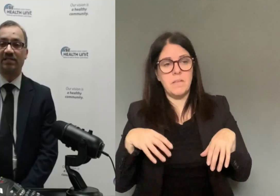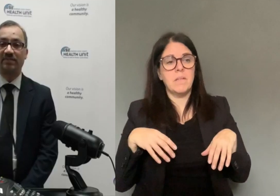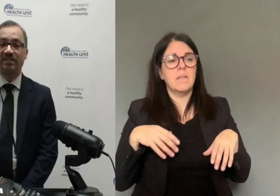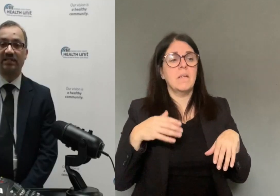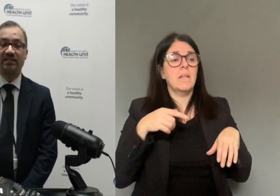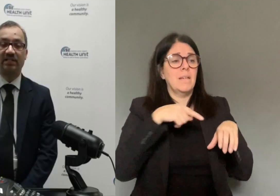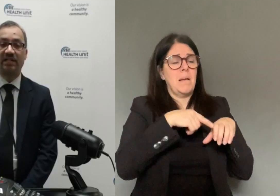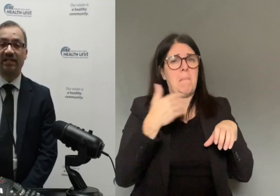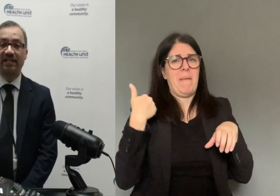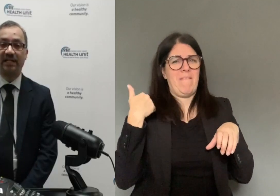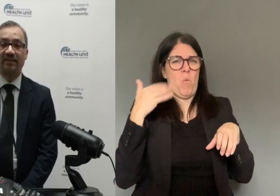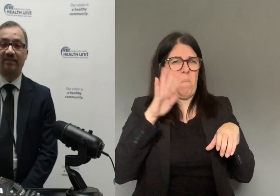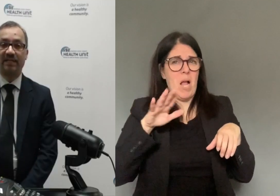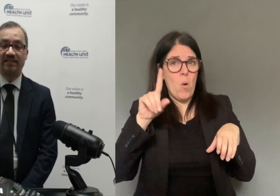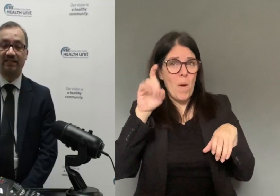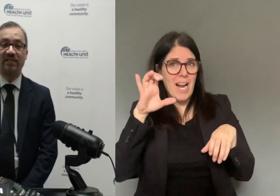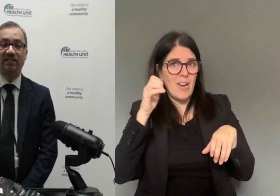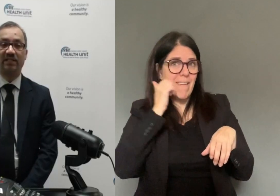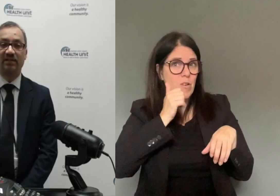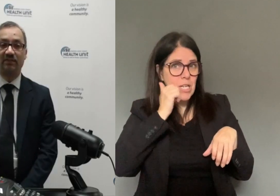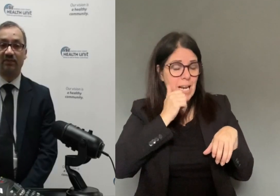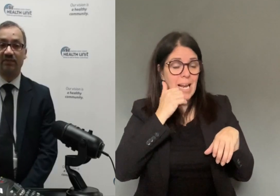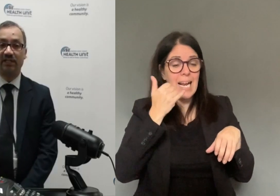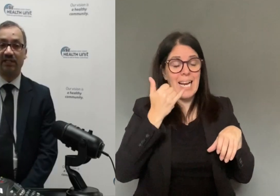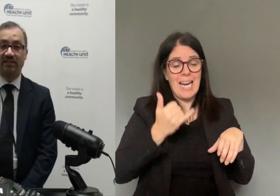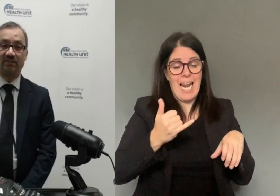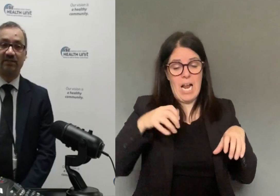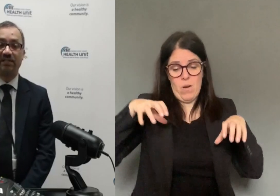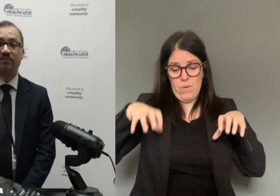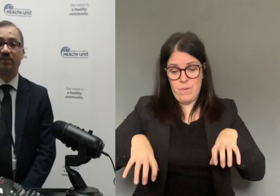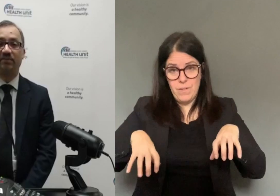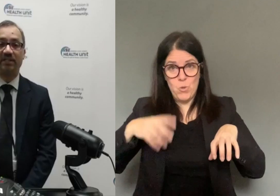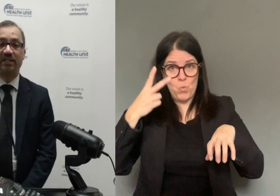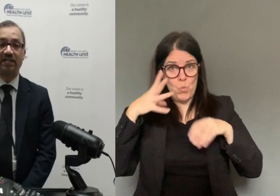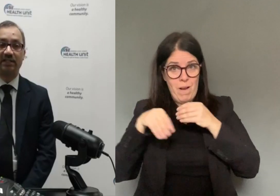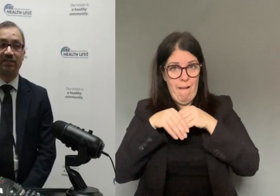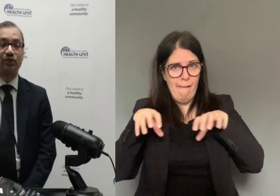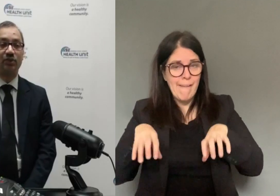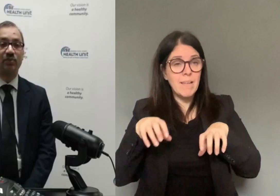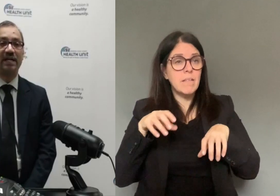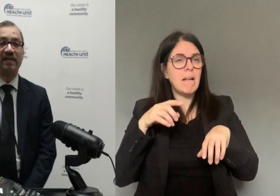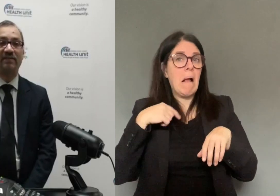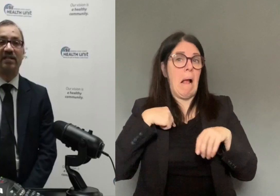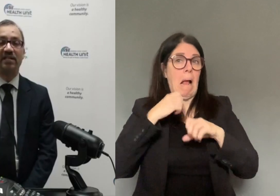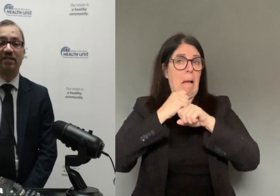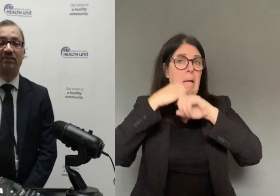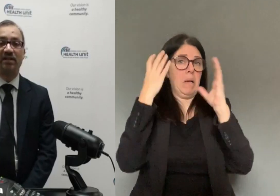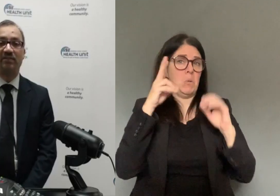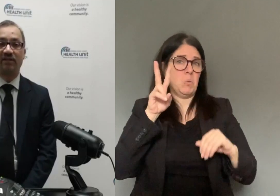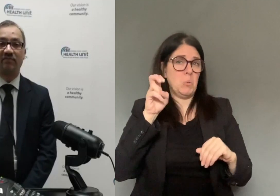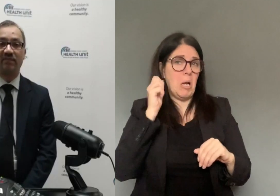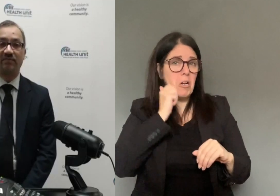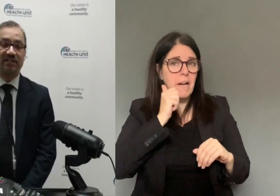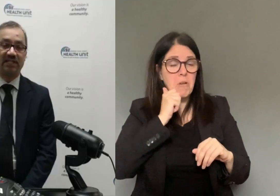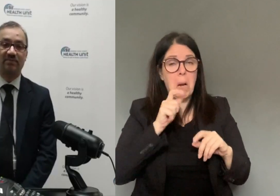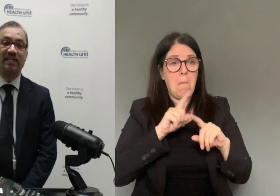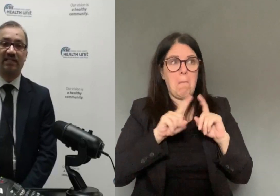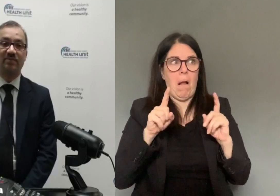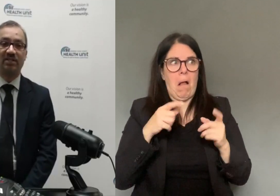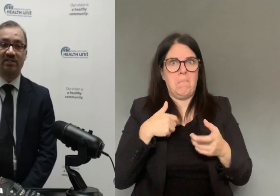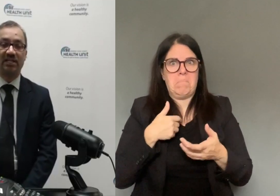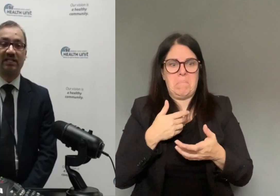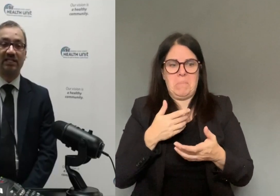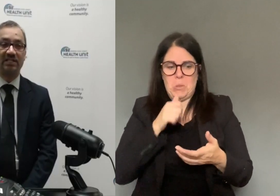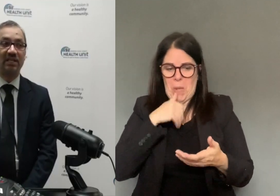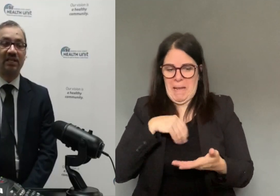2 assessment center, I am anticipating that it would be double the number, but I don't have that data right in front of me. But that's my